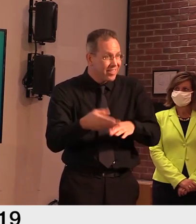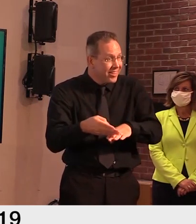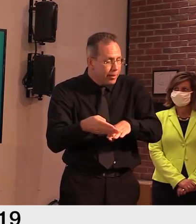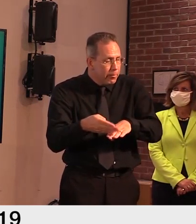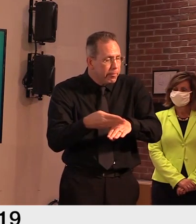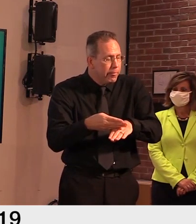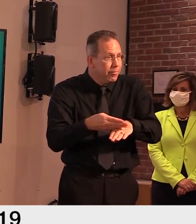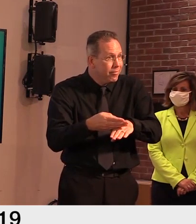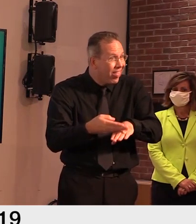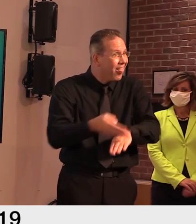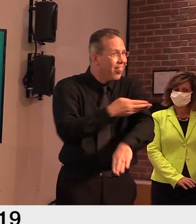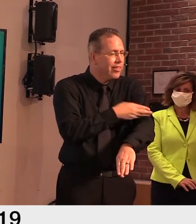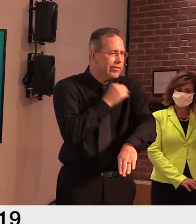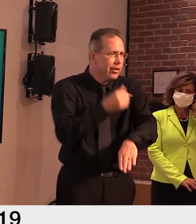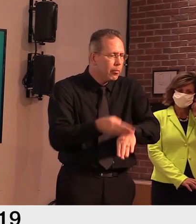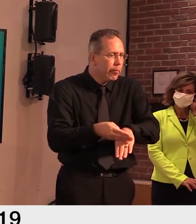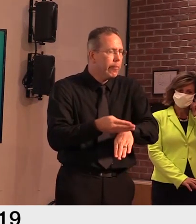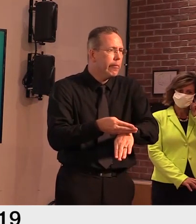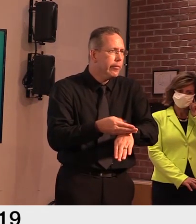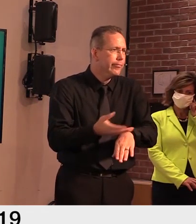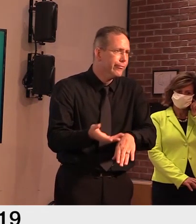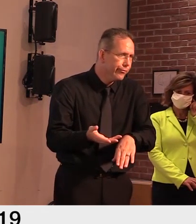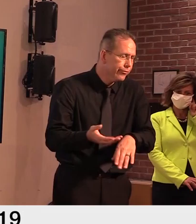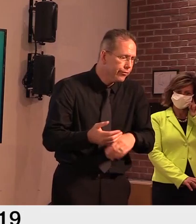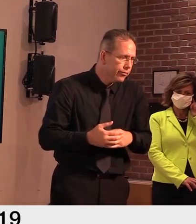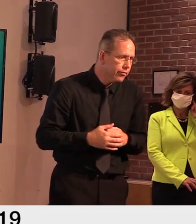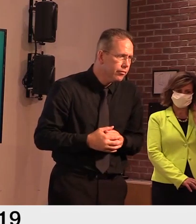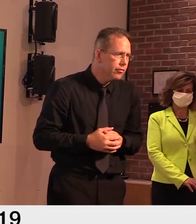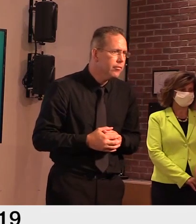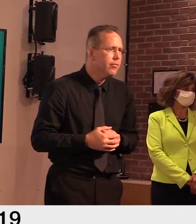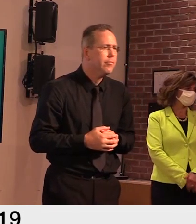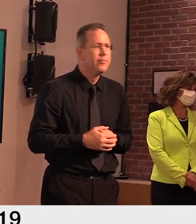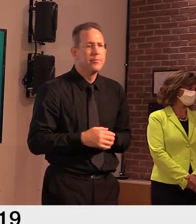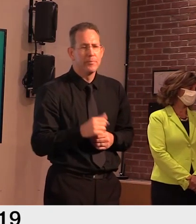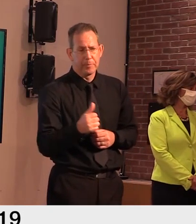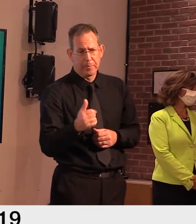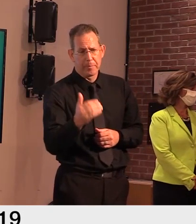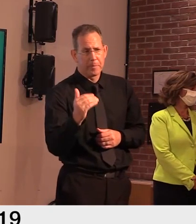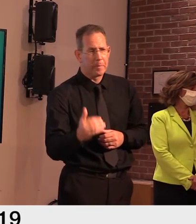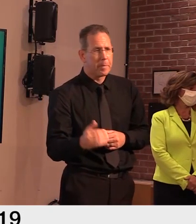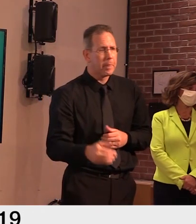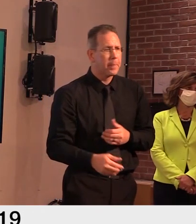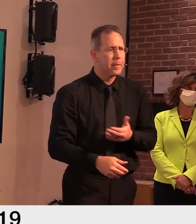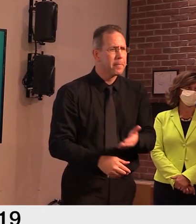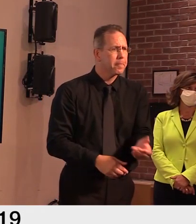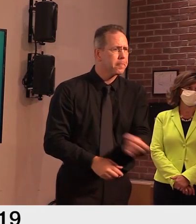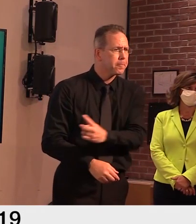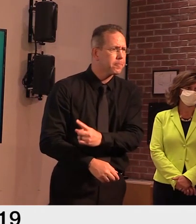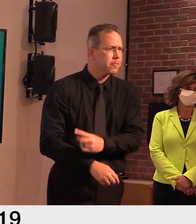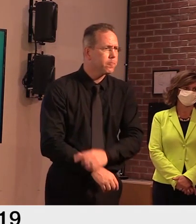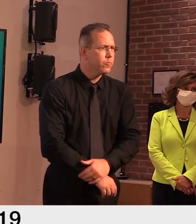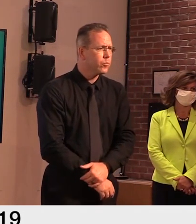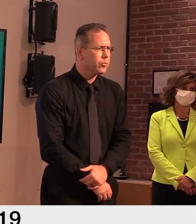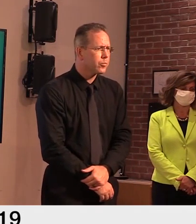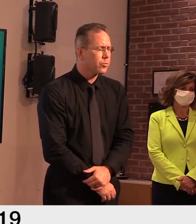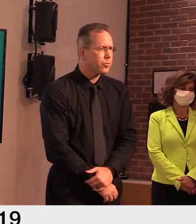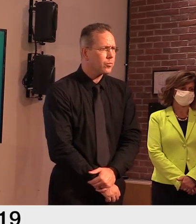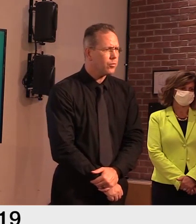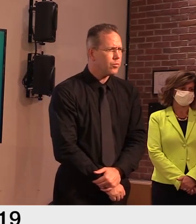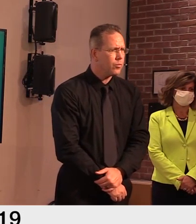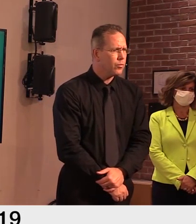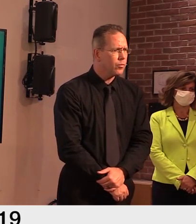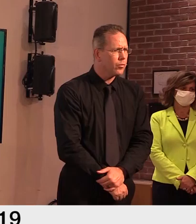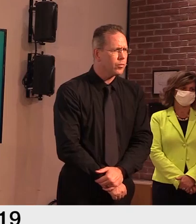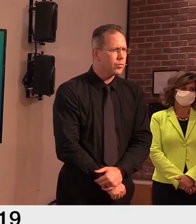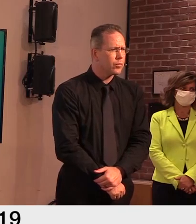we attract more people into the state. So, again, great news in some respects, in all respects, but we